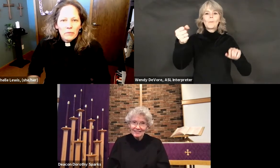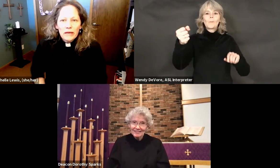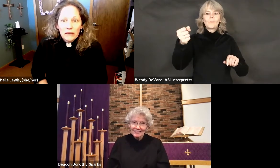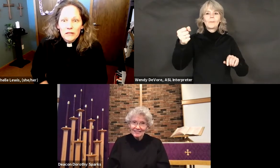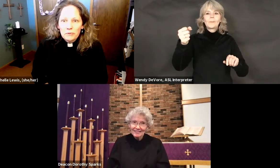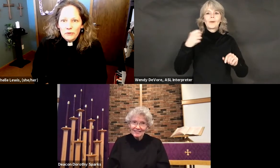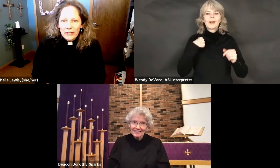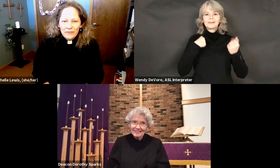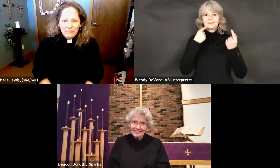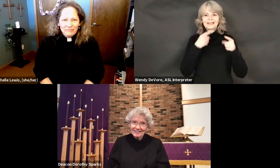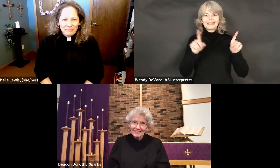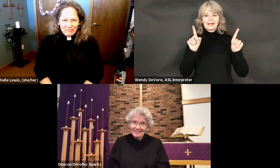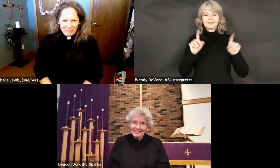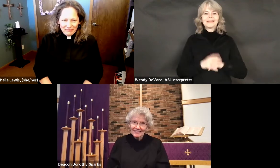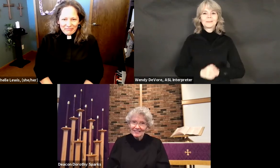Oh, I'm going to make an announcement quick.